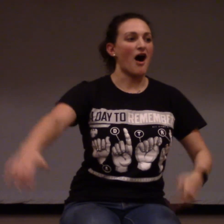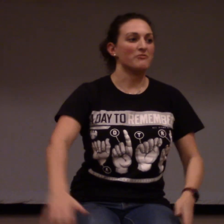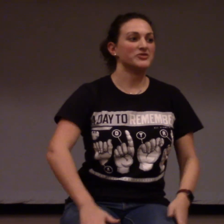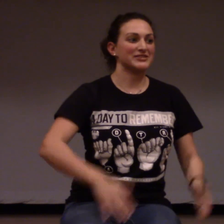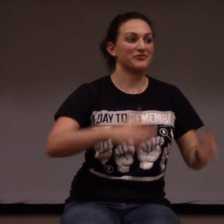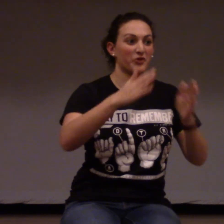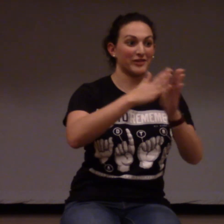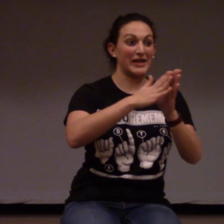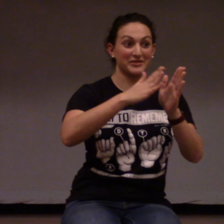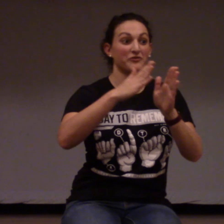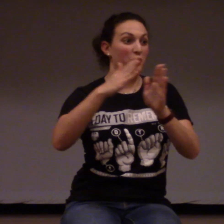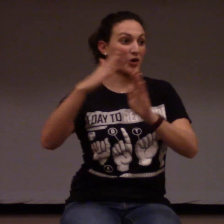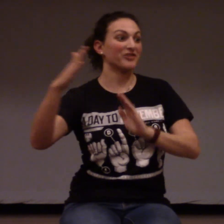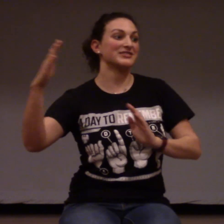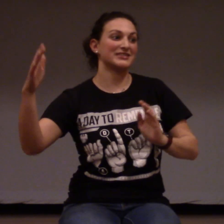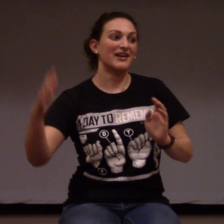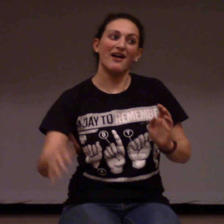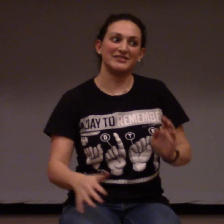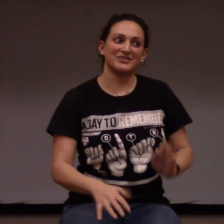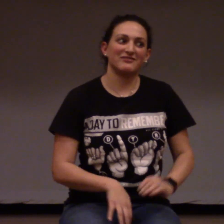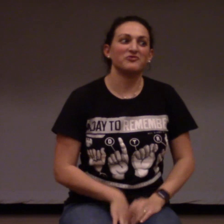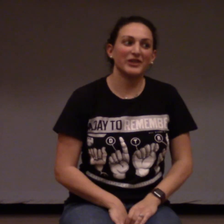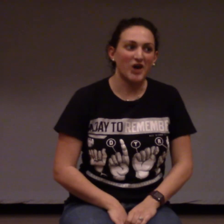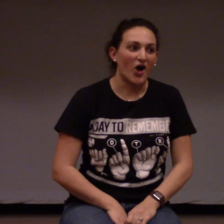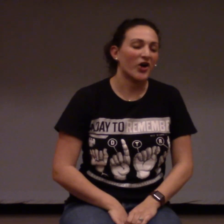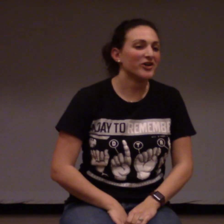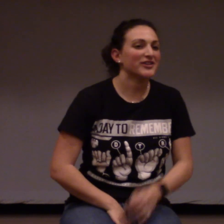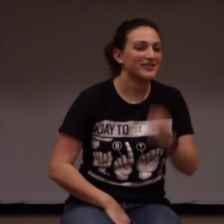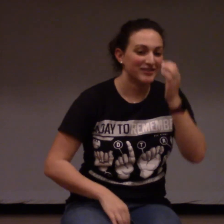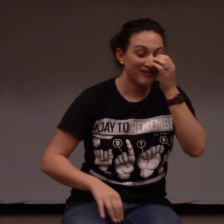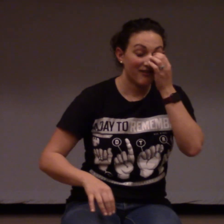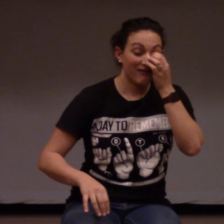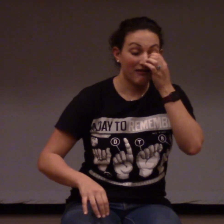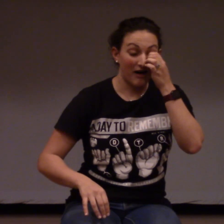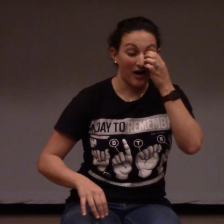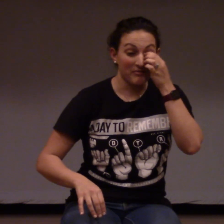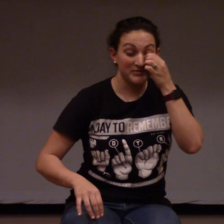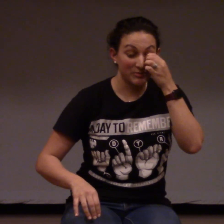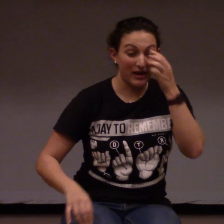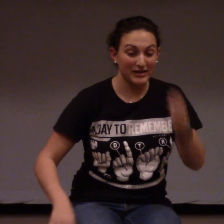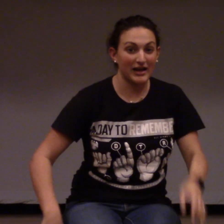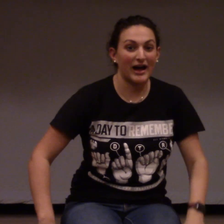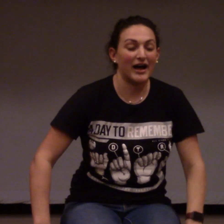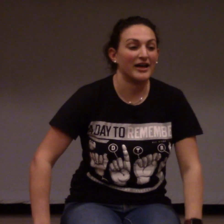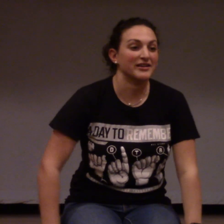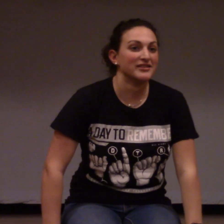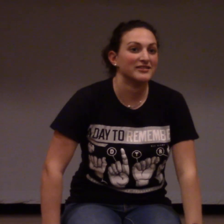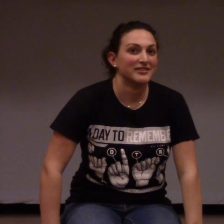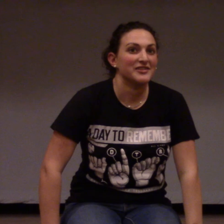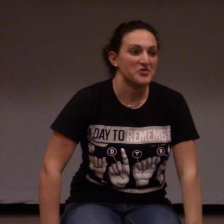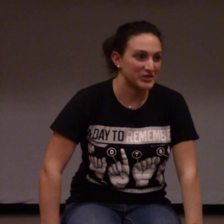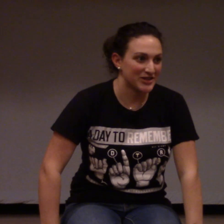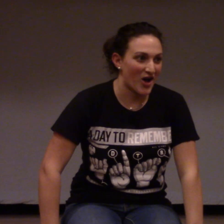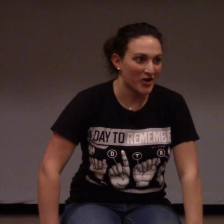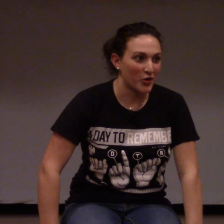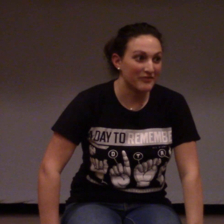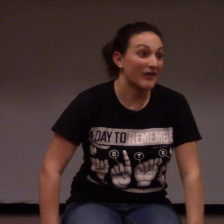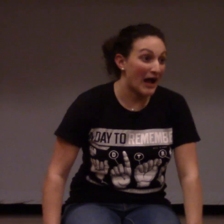just for the length of the words. It's really hard, depending on the song or if on